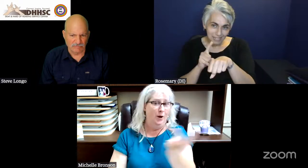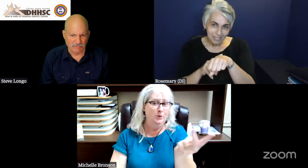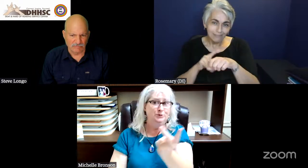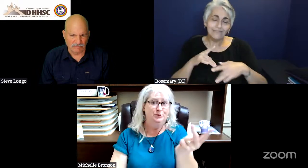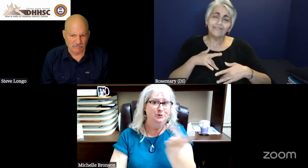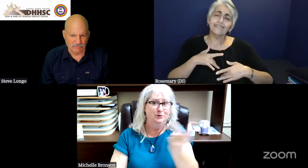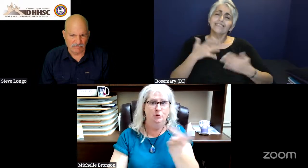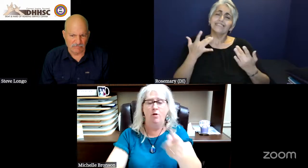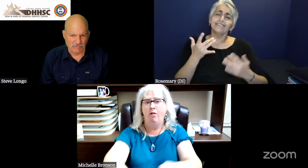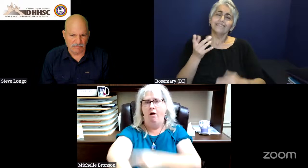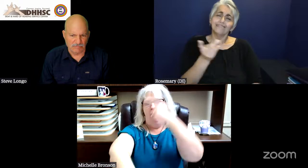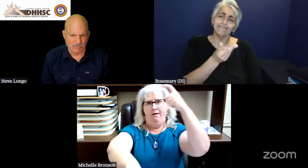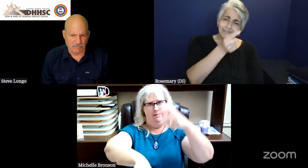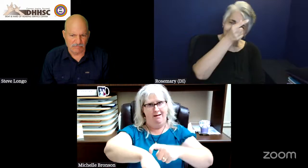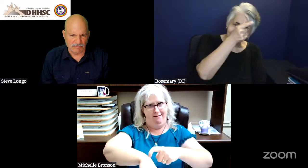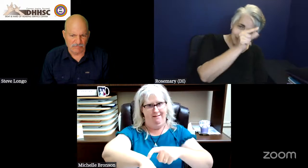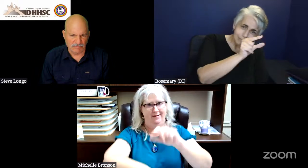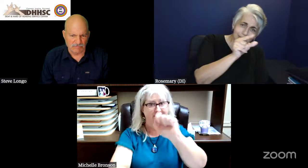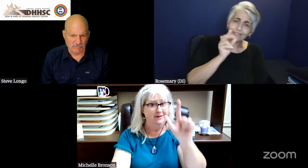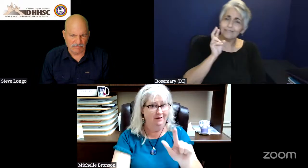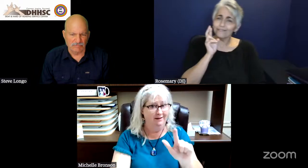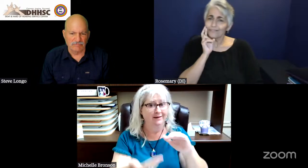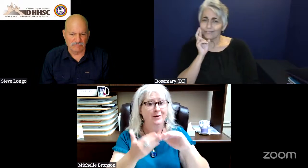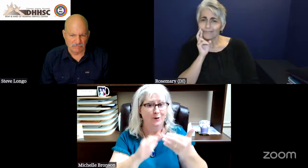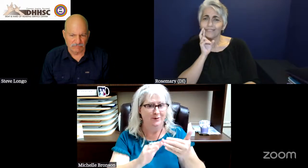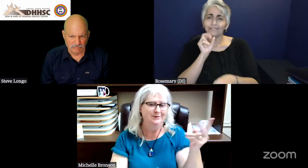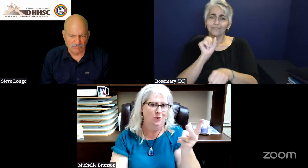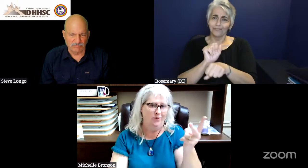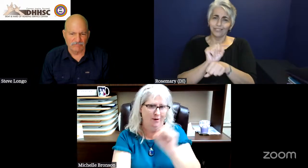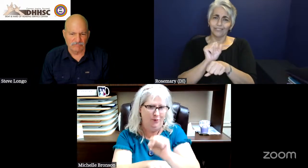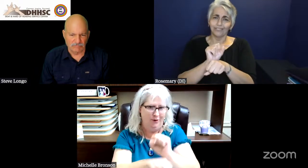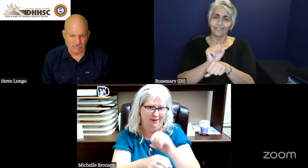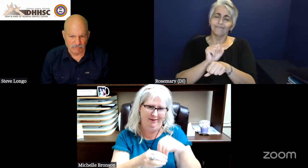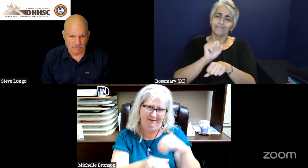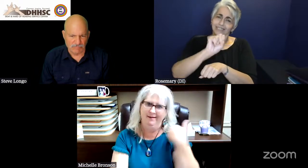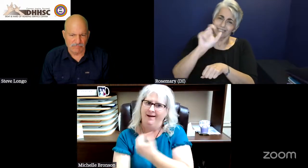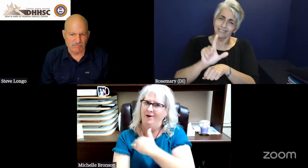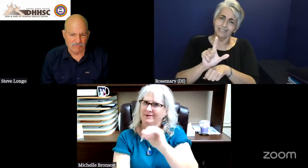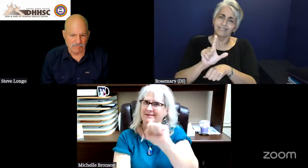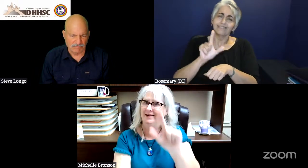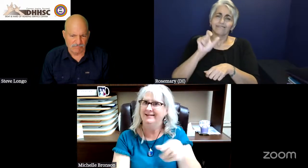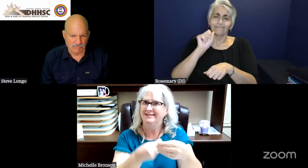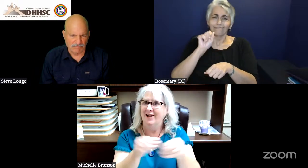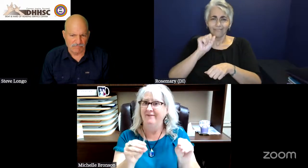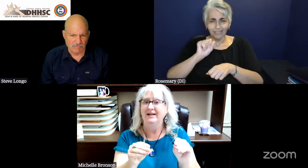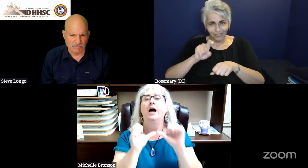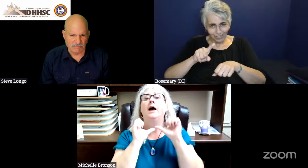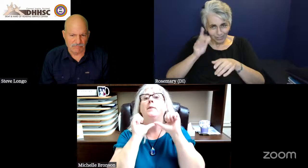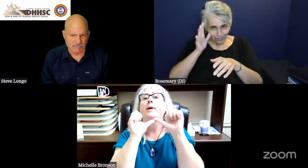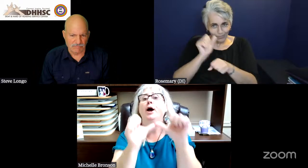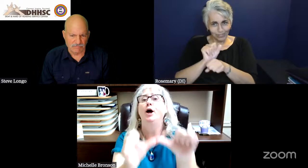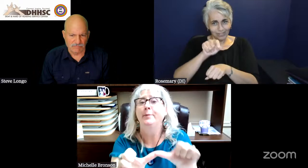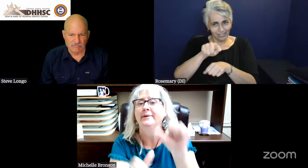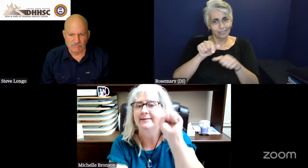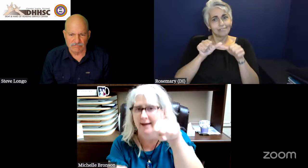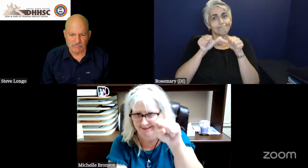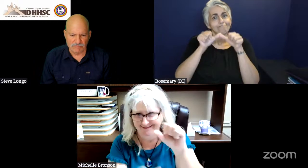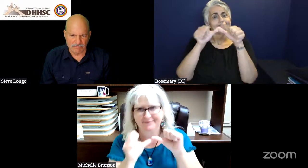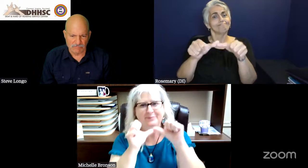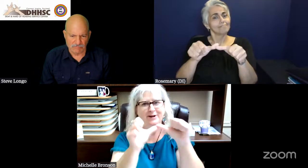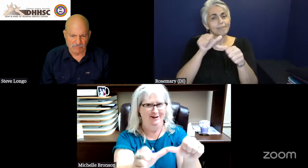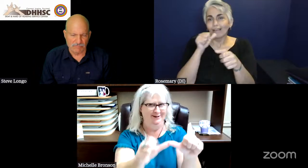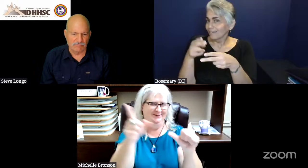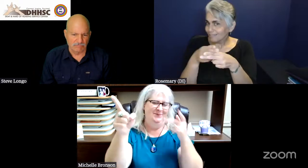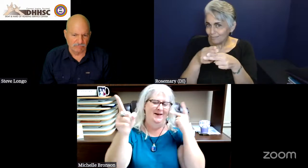She's part-time, and we're thrilled to have the 2 of them, longtime Salinas community members, working in our Salinas